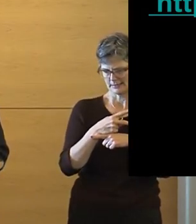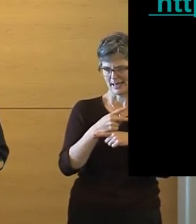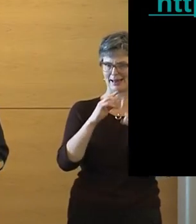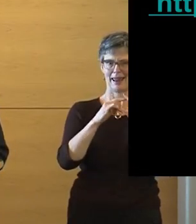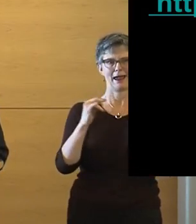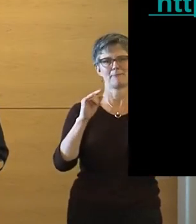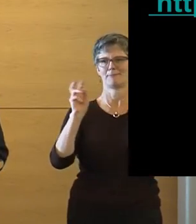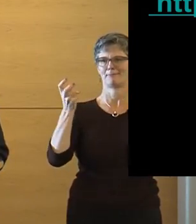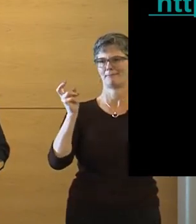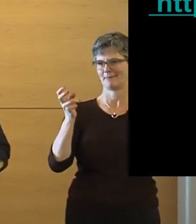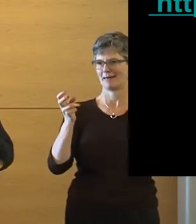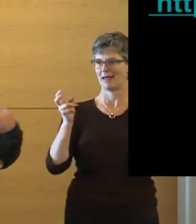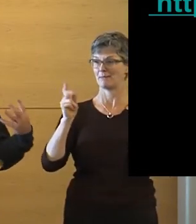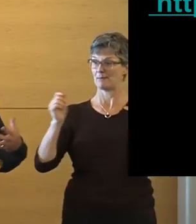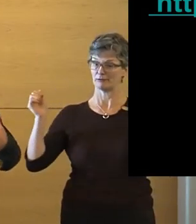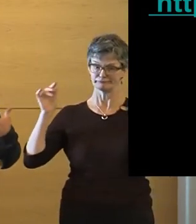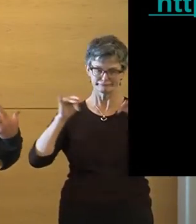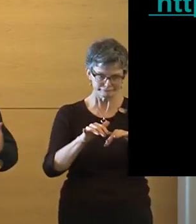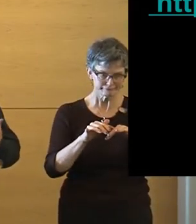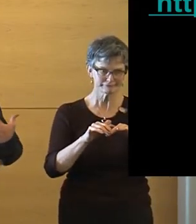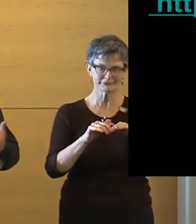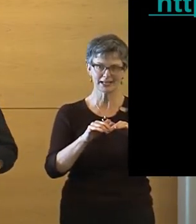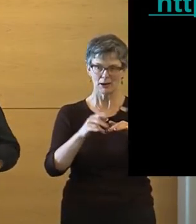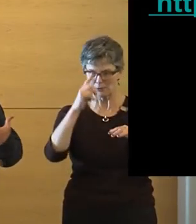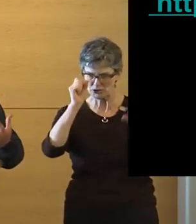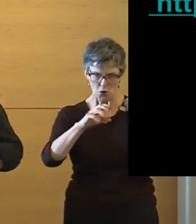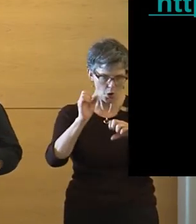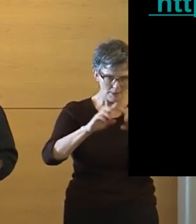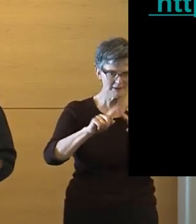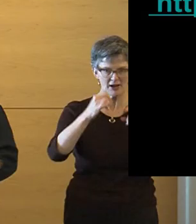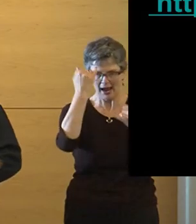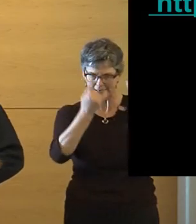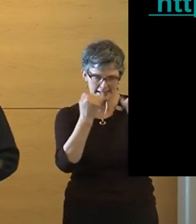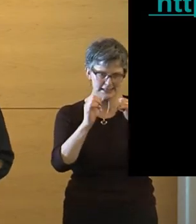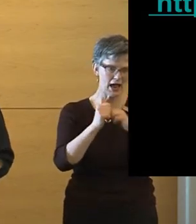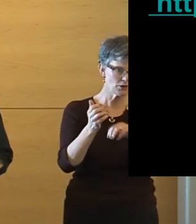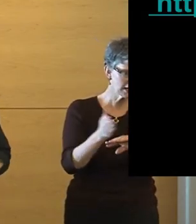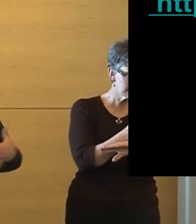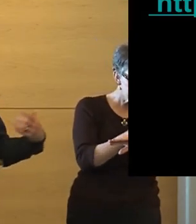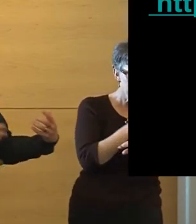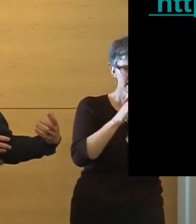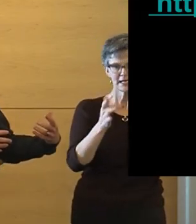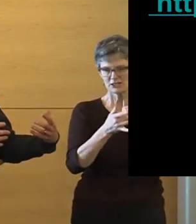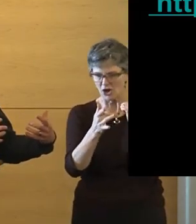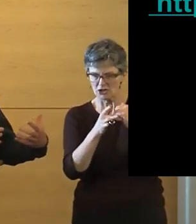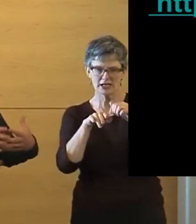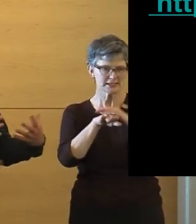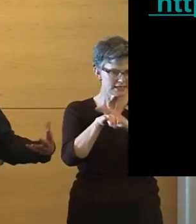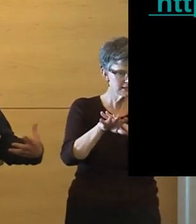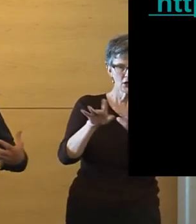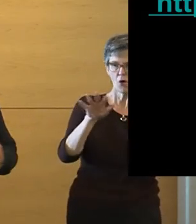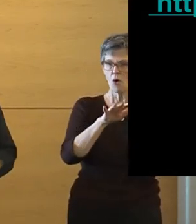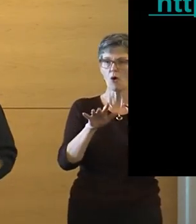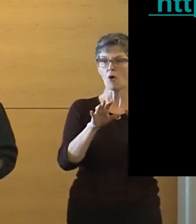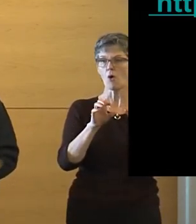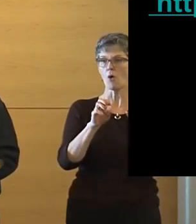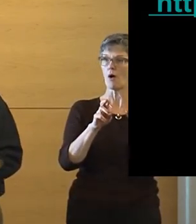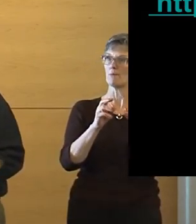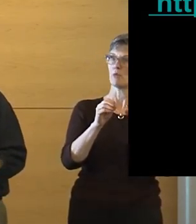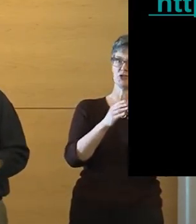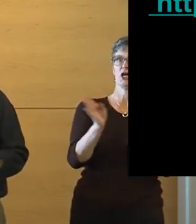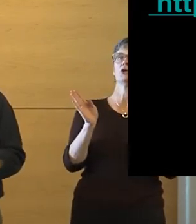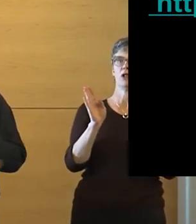thought about and figured out. But if you are interested in staying abreast of this will be like a one-day event, probably,